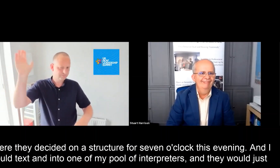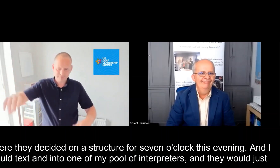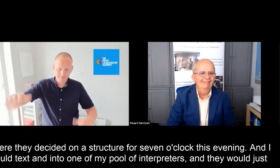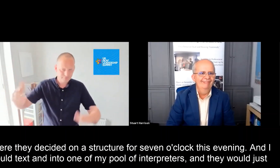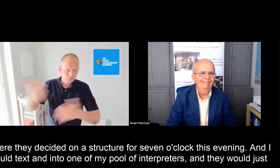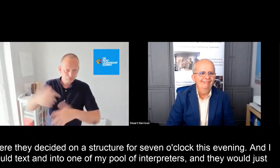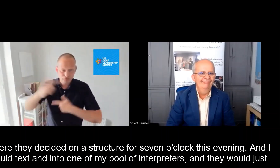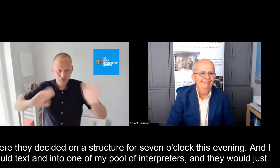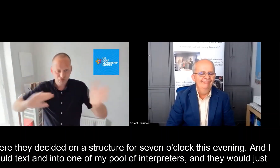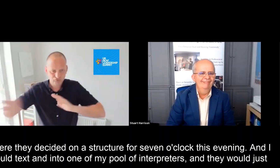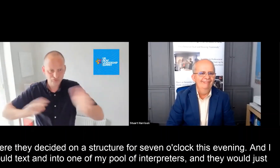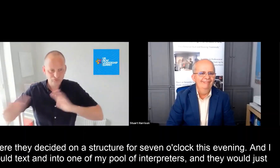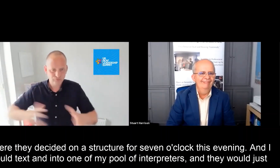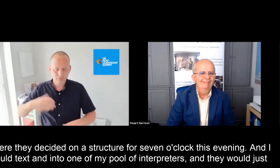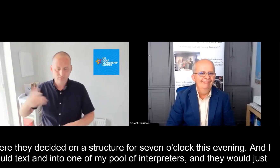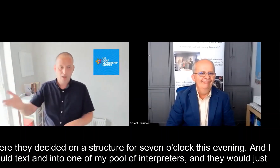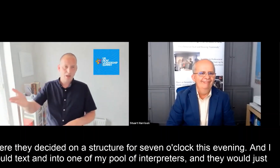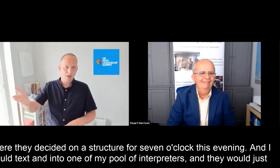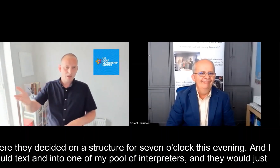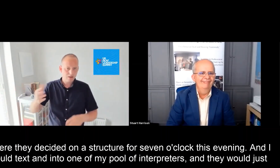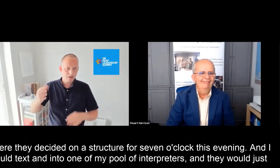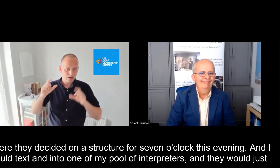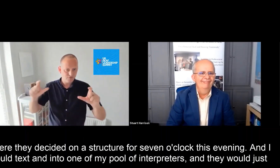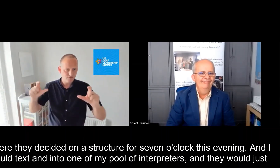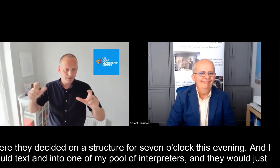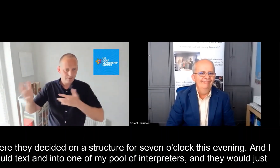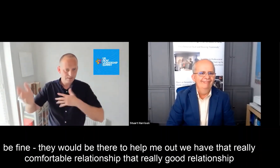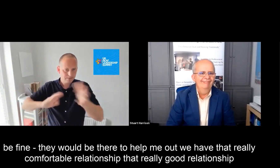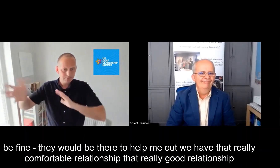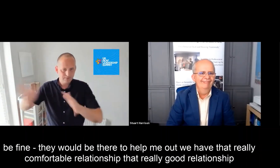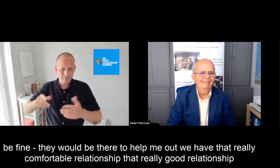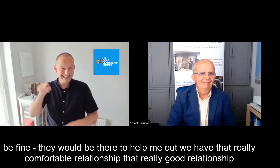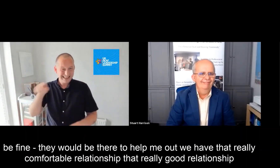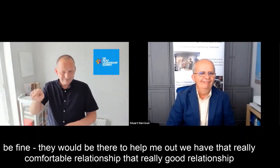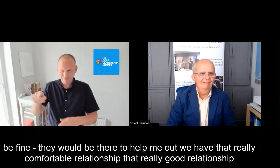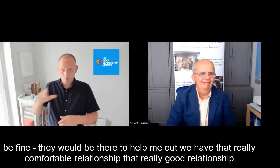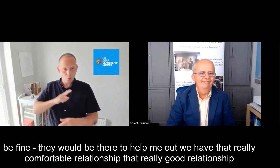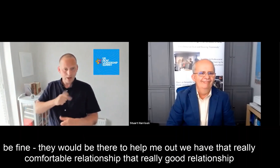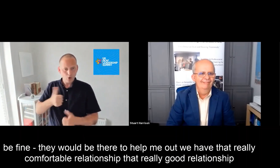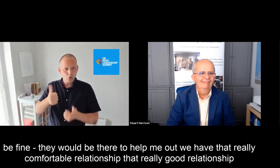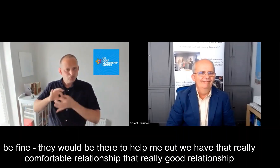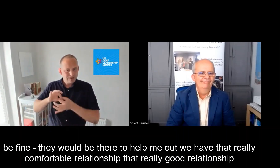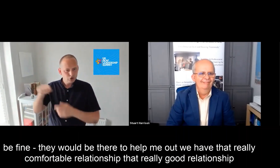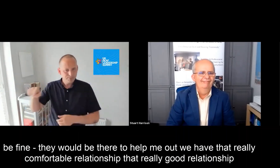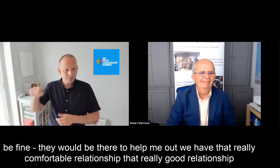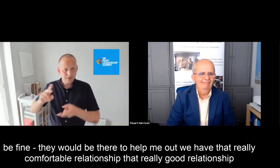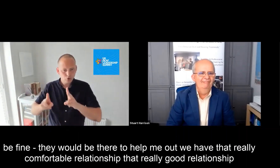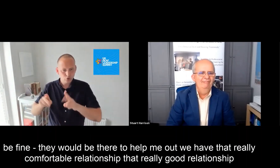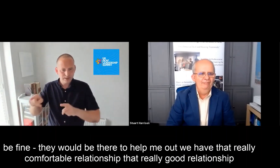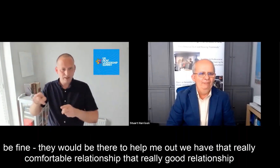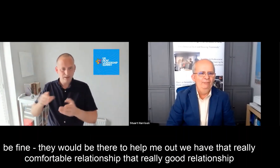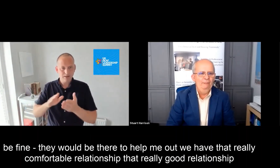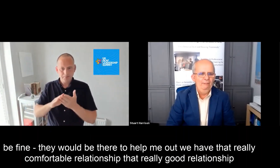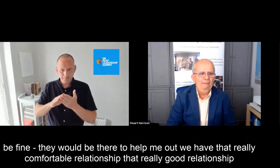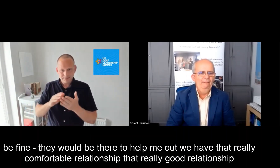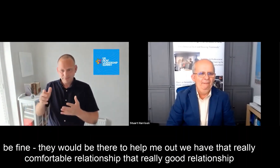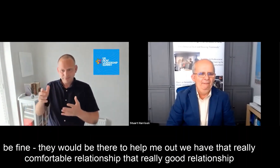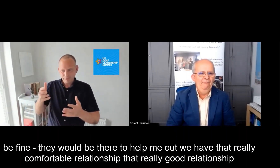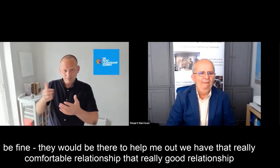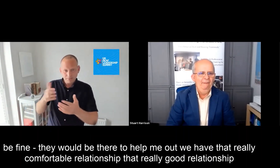text one of my pool of interpreters and they would just be fine. They would be there to help me out. We have that really comfortable relationship, that really good